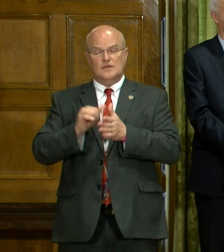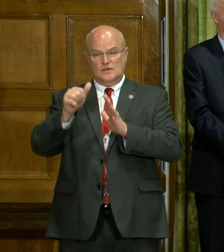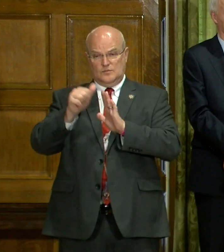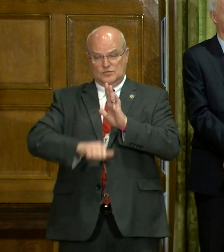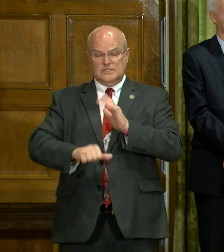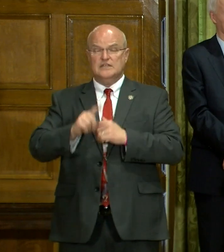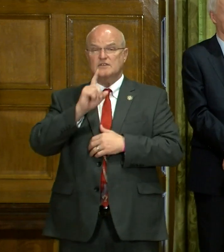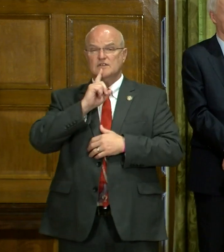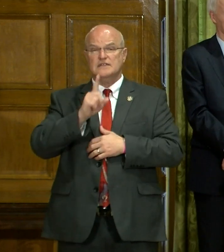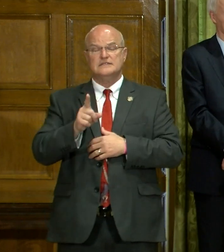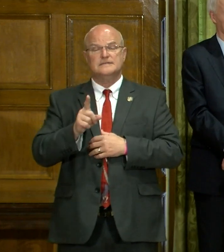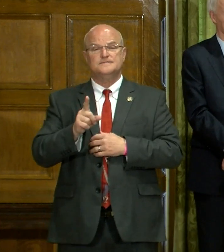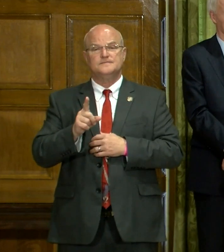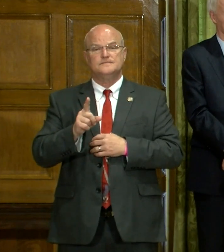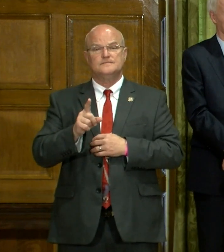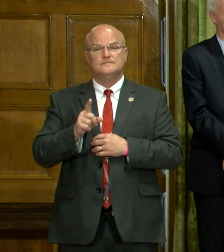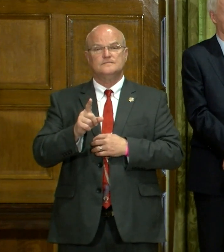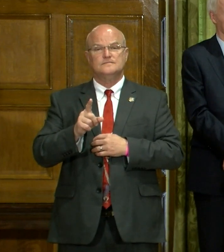procedures is,